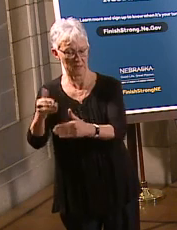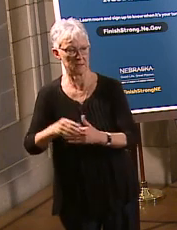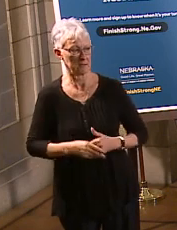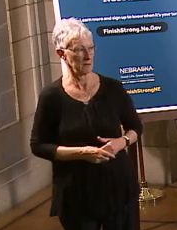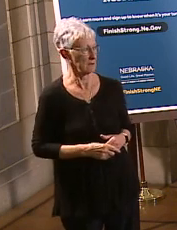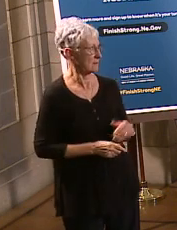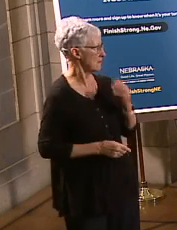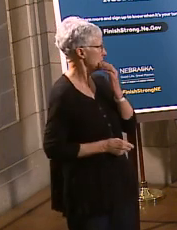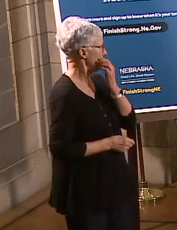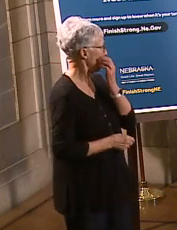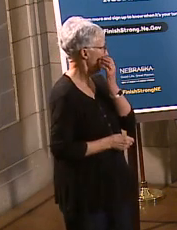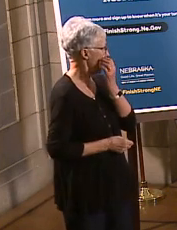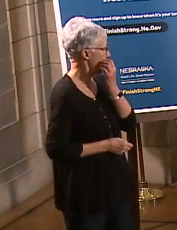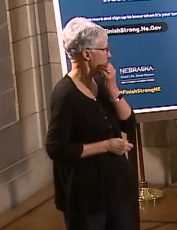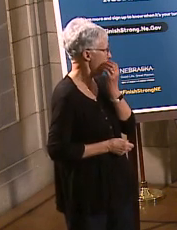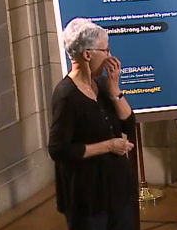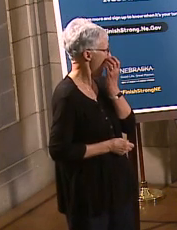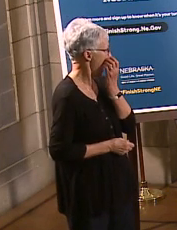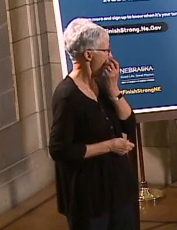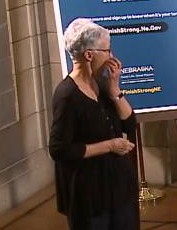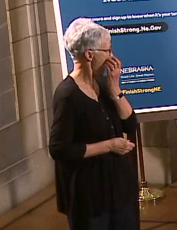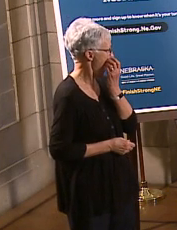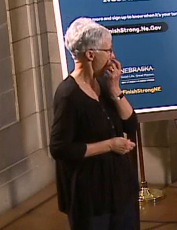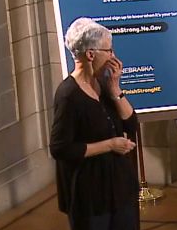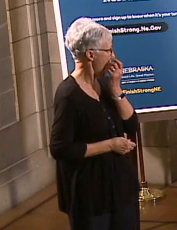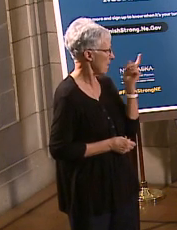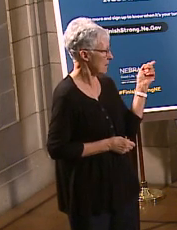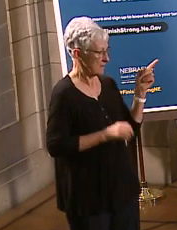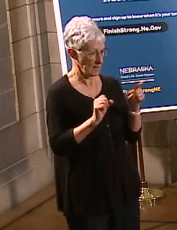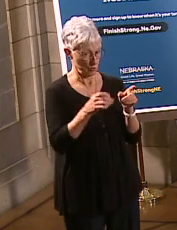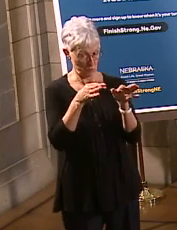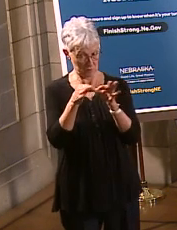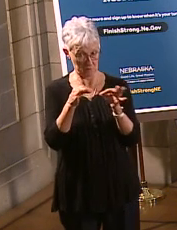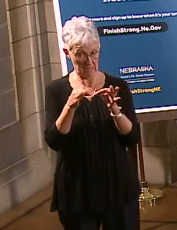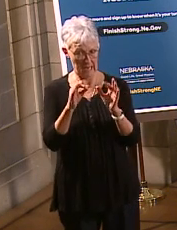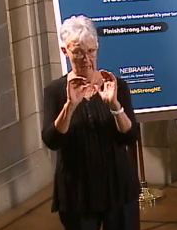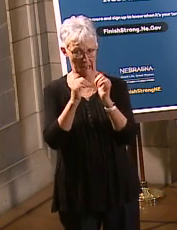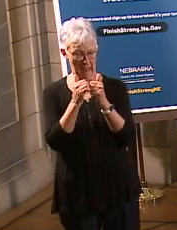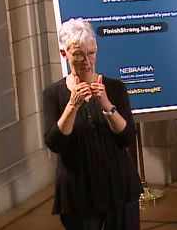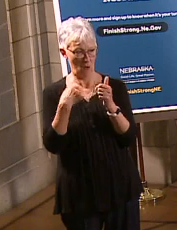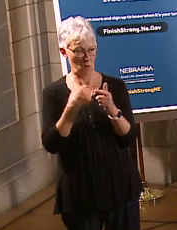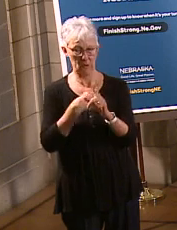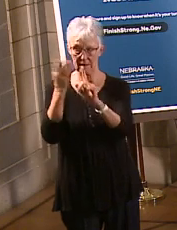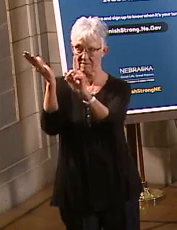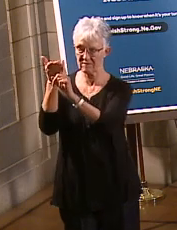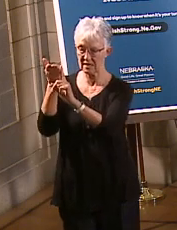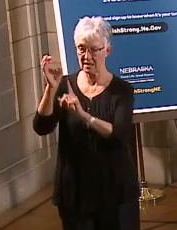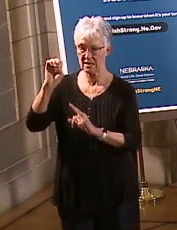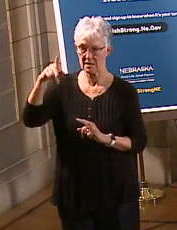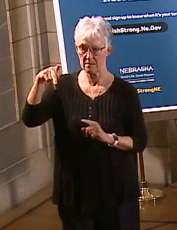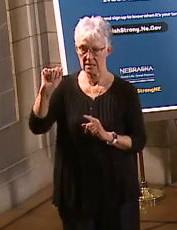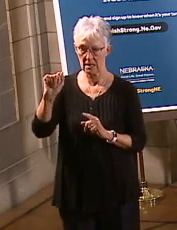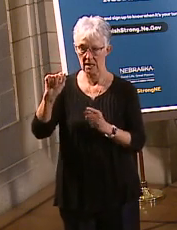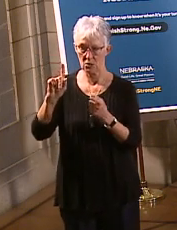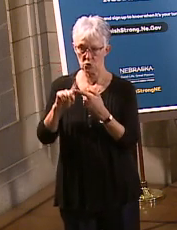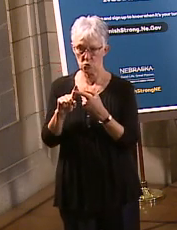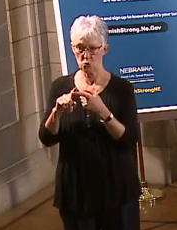getting E15 all year long versus the E50, just how we got the EPA to switch off of that? You want to just draw an analogy of that? Yeah,